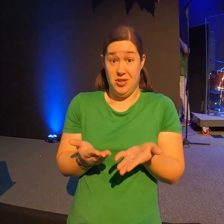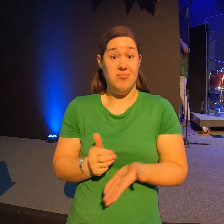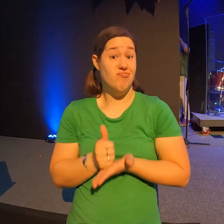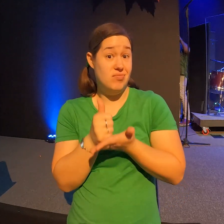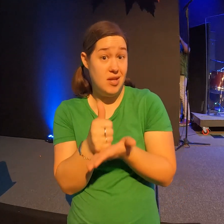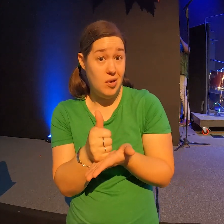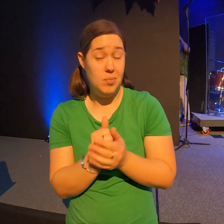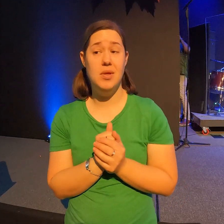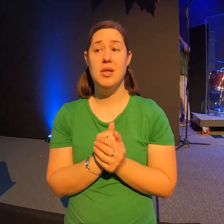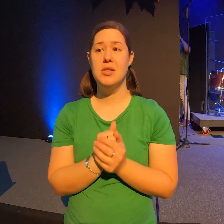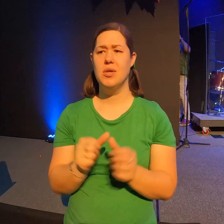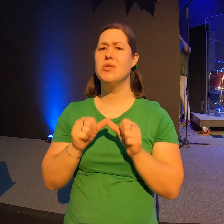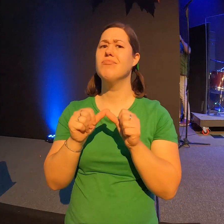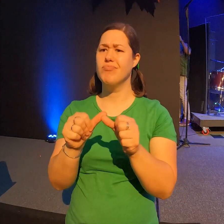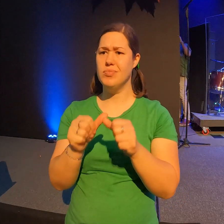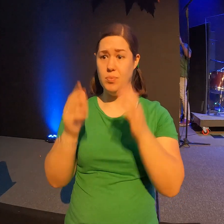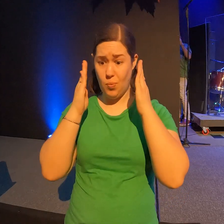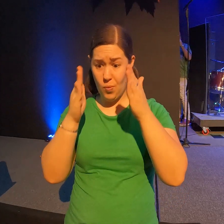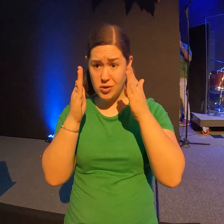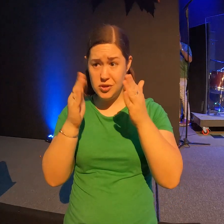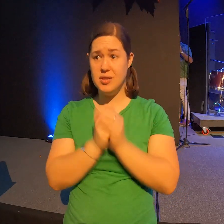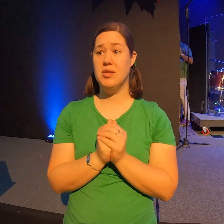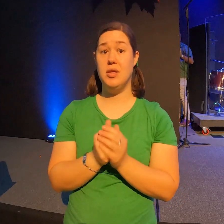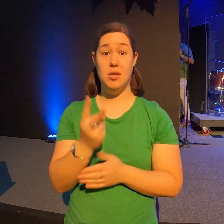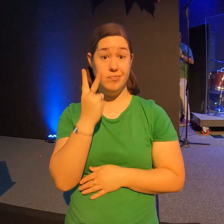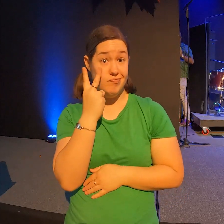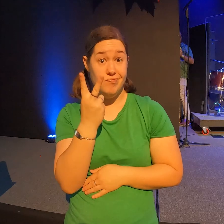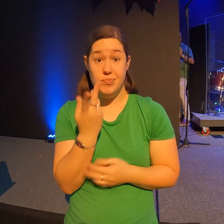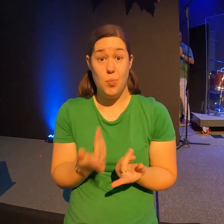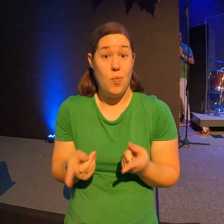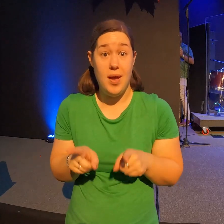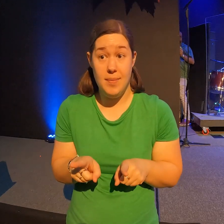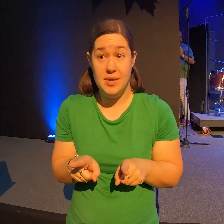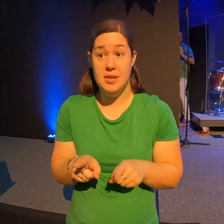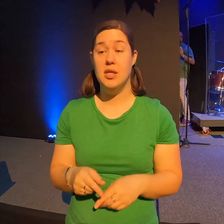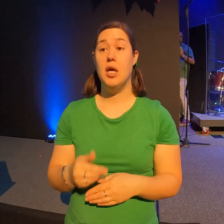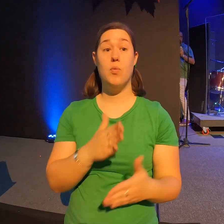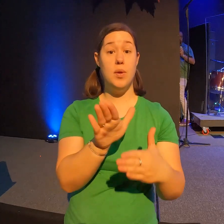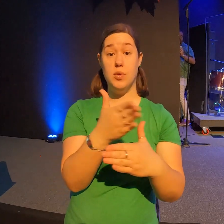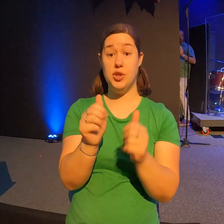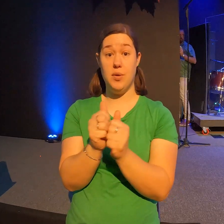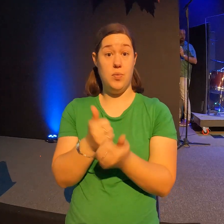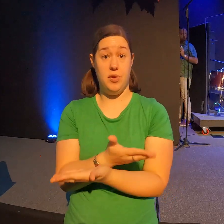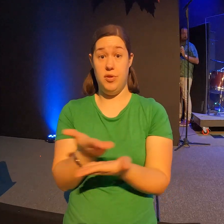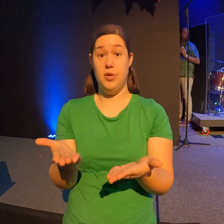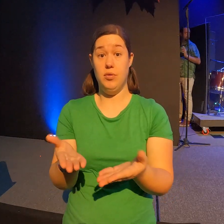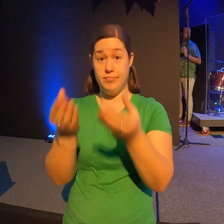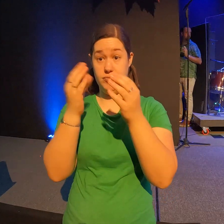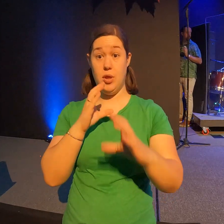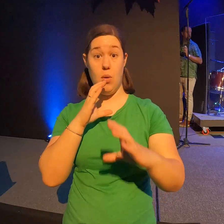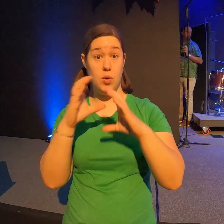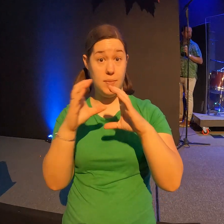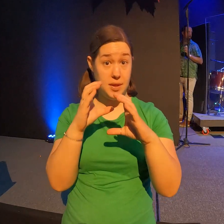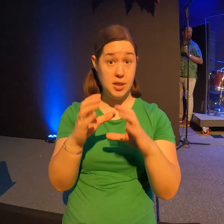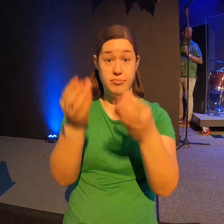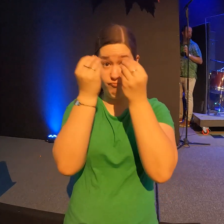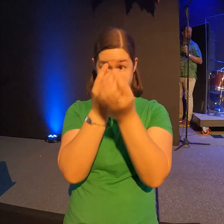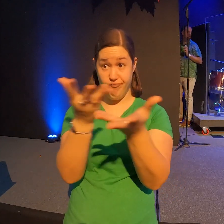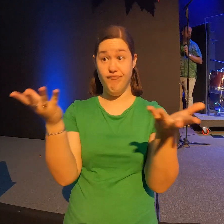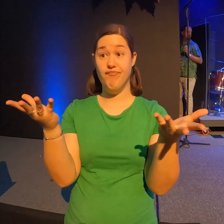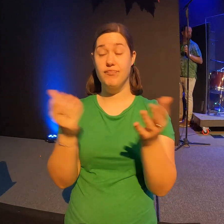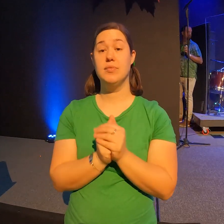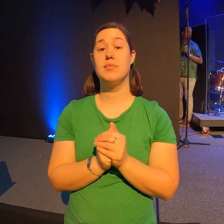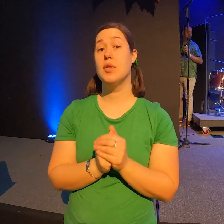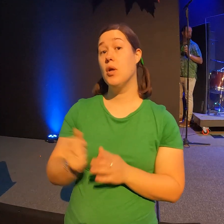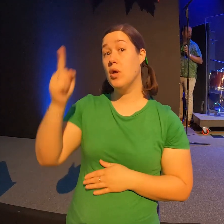keep watch, and we will continue to share with you as much communication as possible. We do hope that you are able to see the flood buckets that are